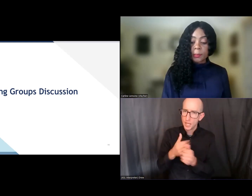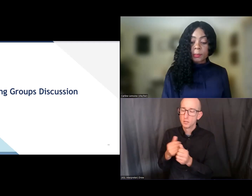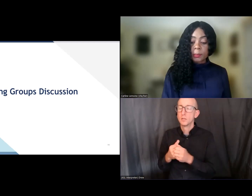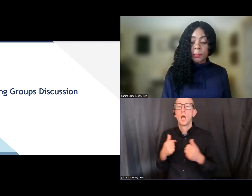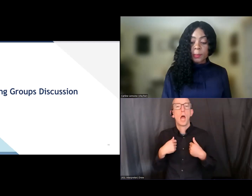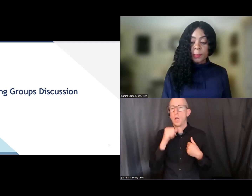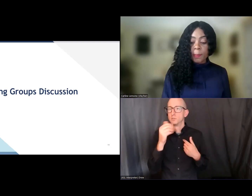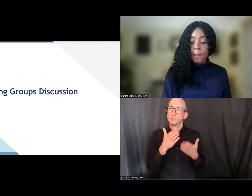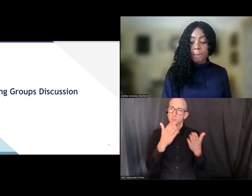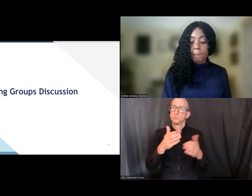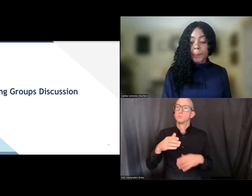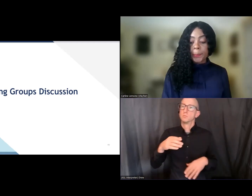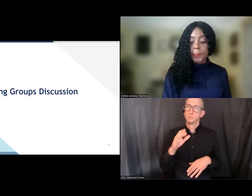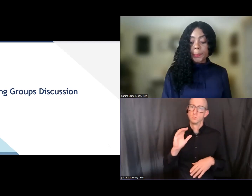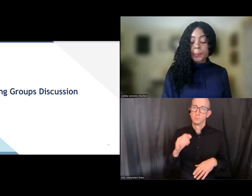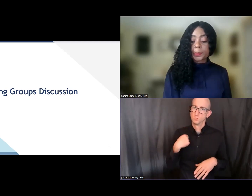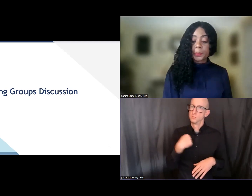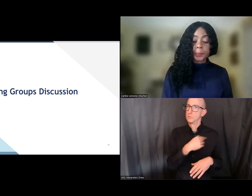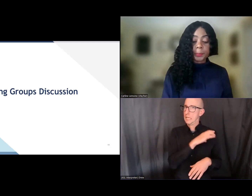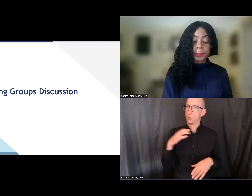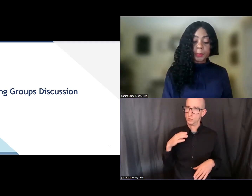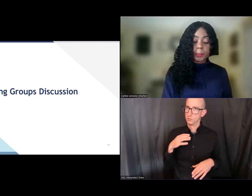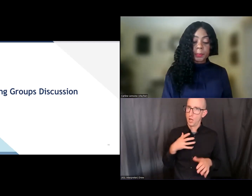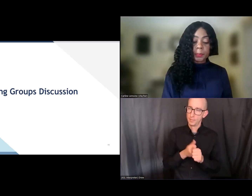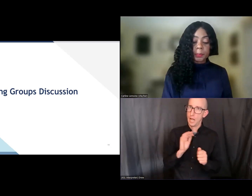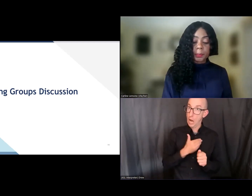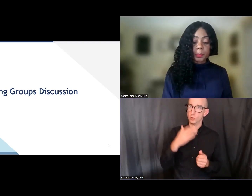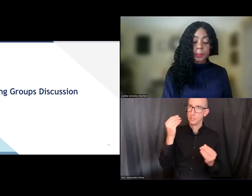is going to update our data, but how are we